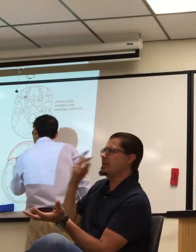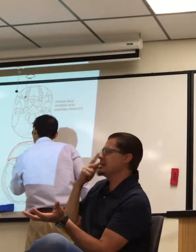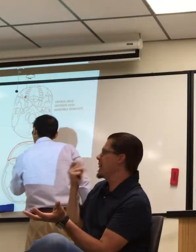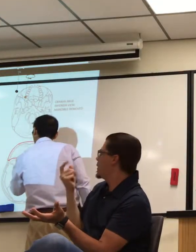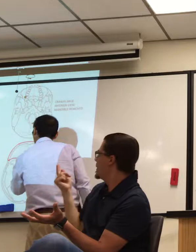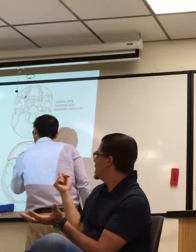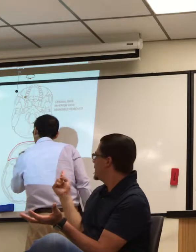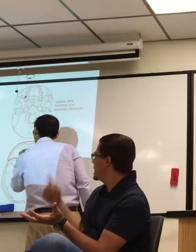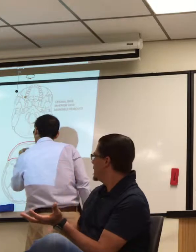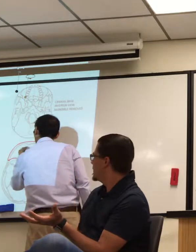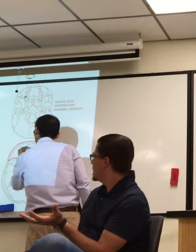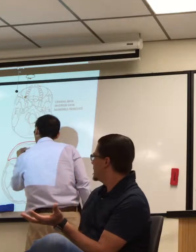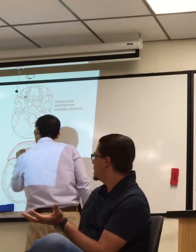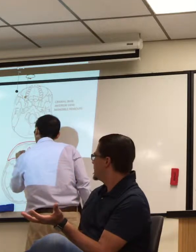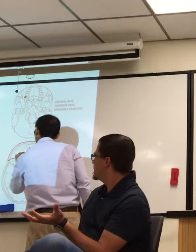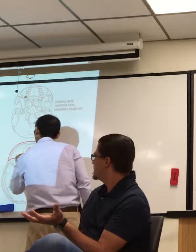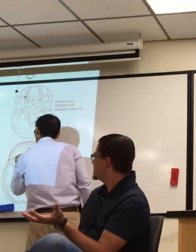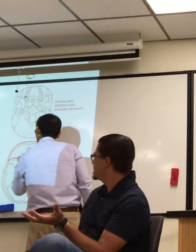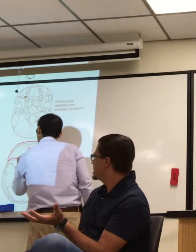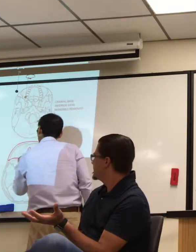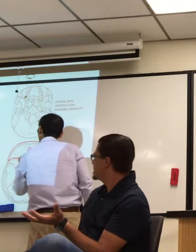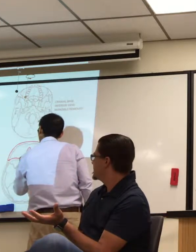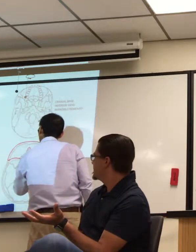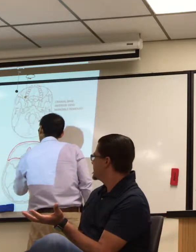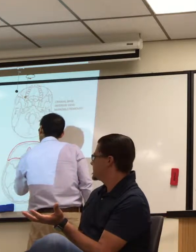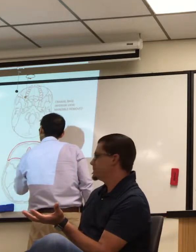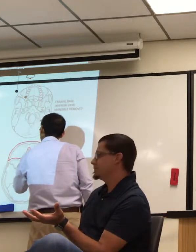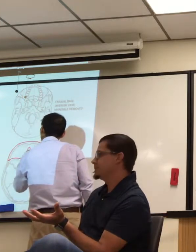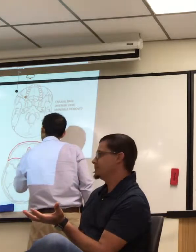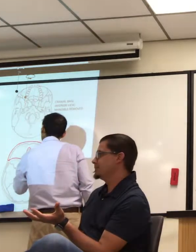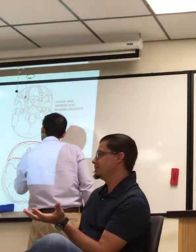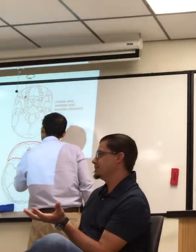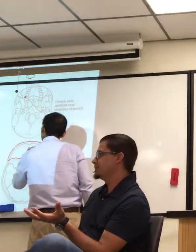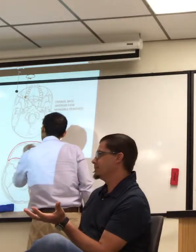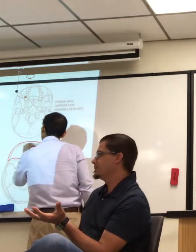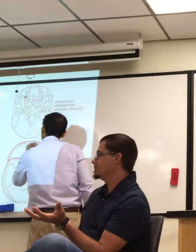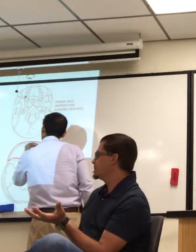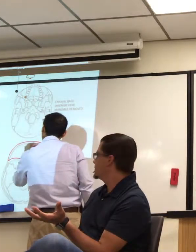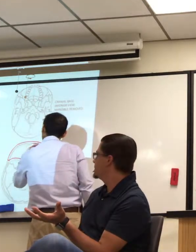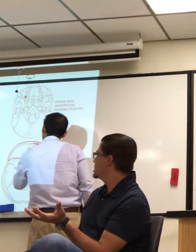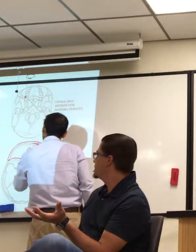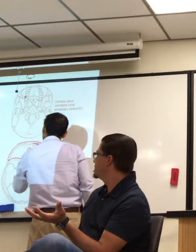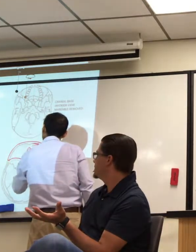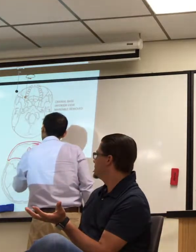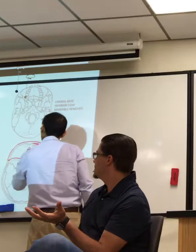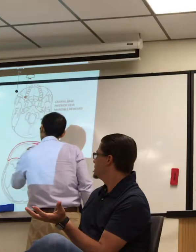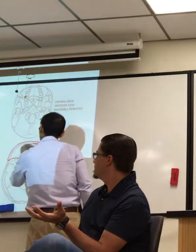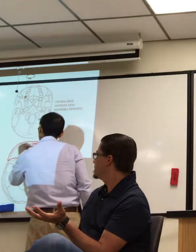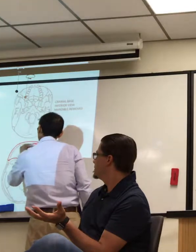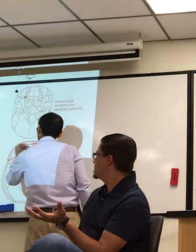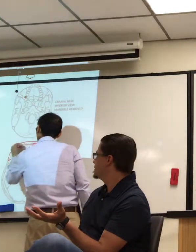There's an ethmoid bone in the middle. Okay, it's kind of like